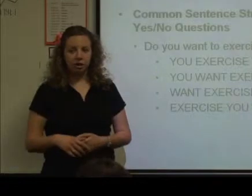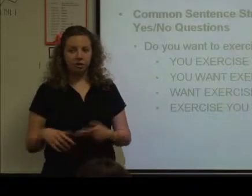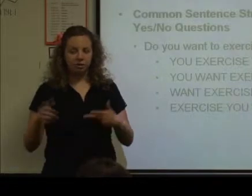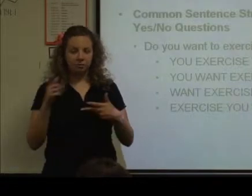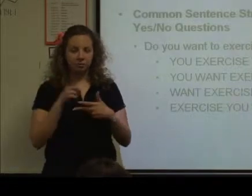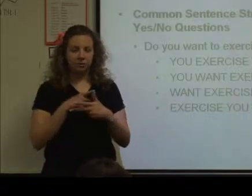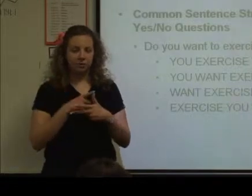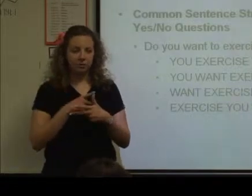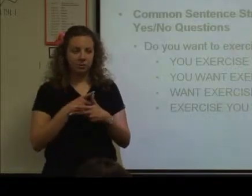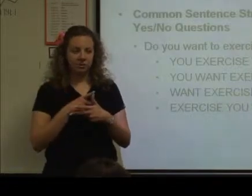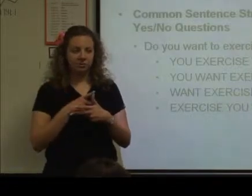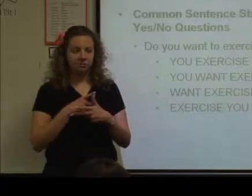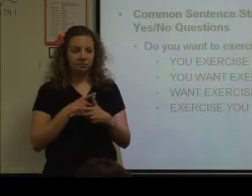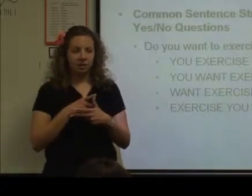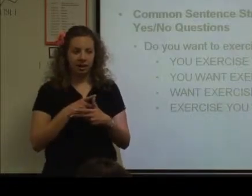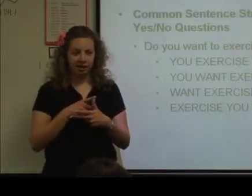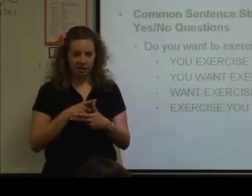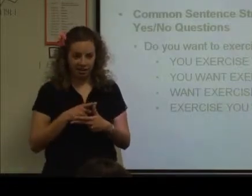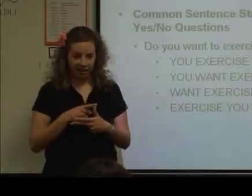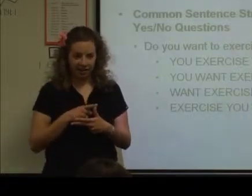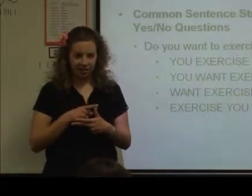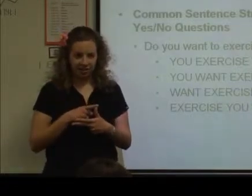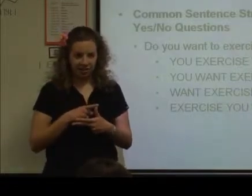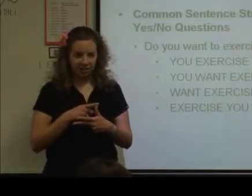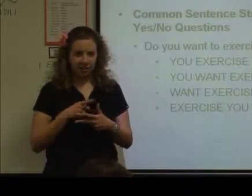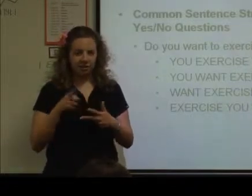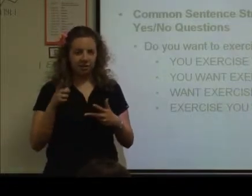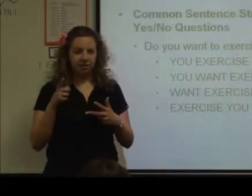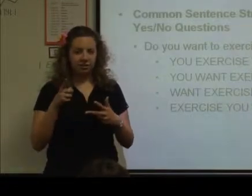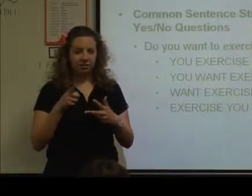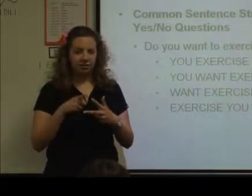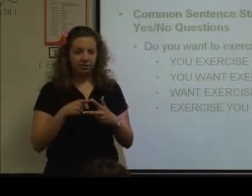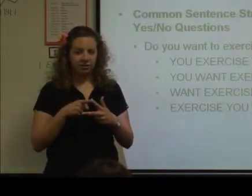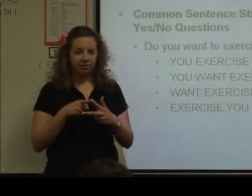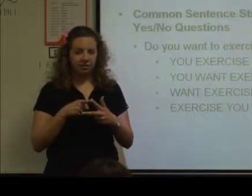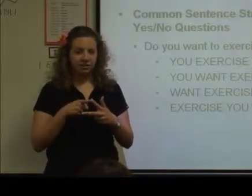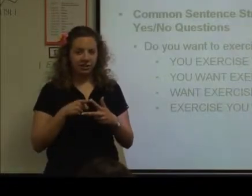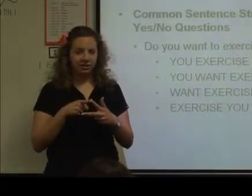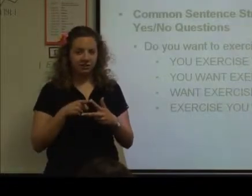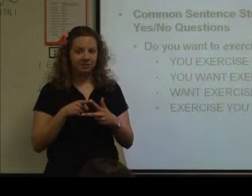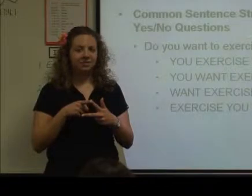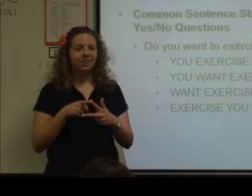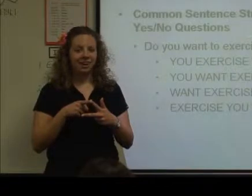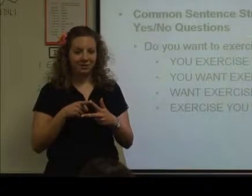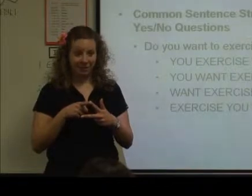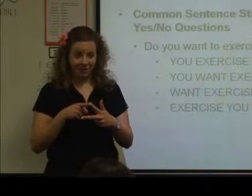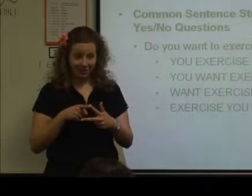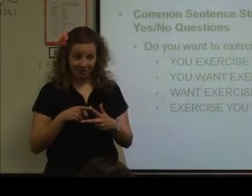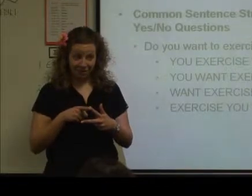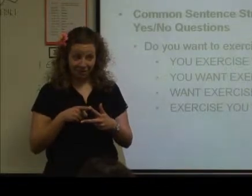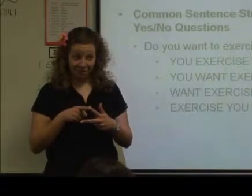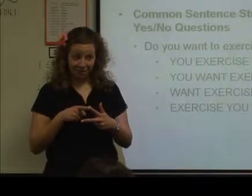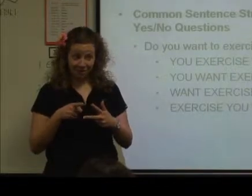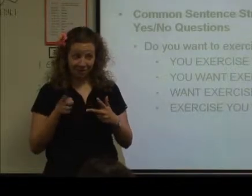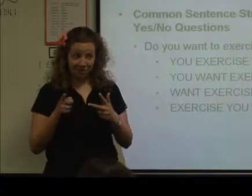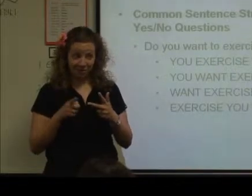with, what was the first one? My eye contact. What was the second one? My eyebrows up. What was the third